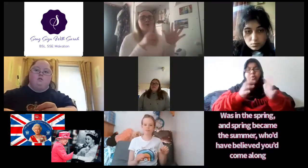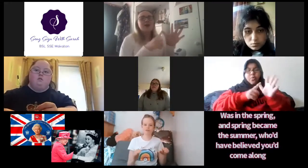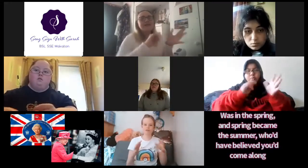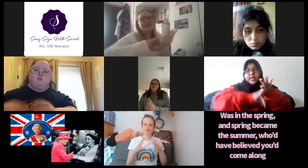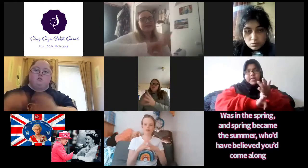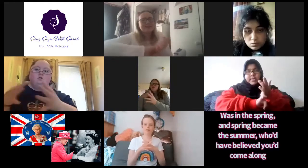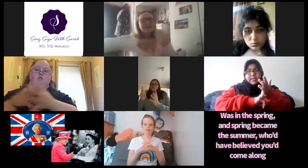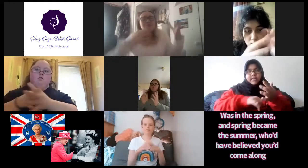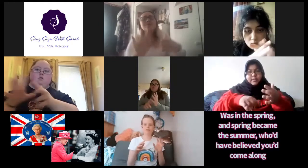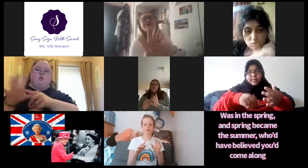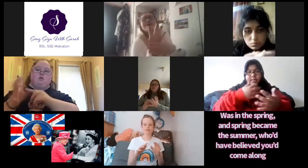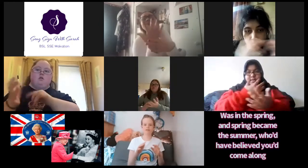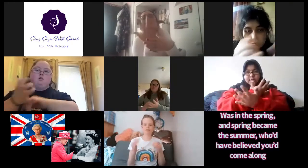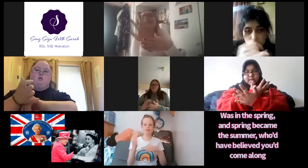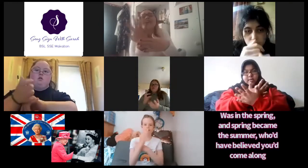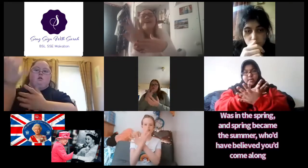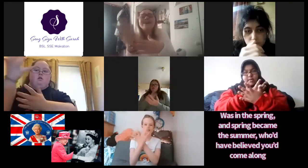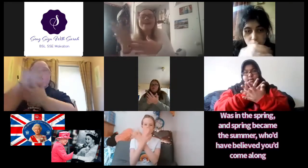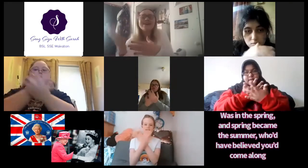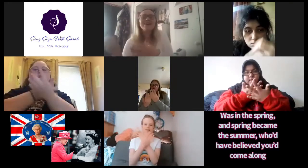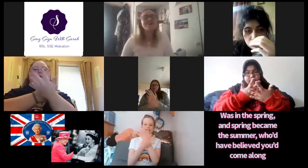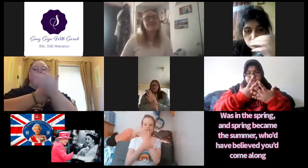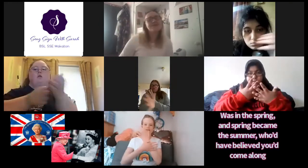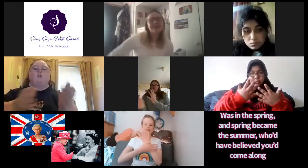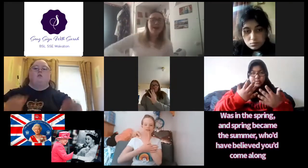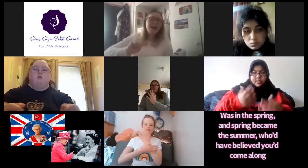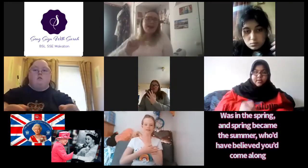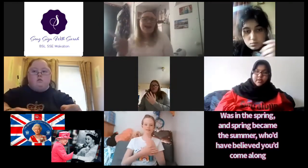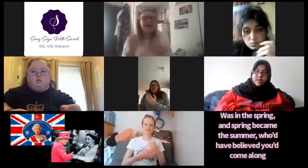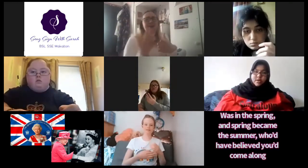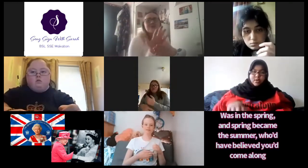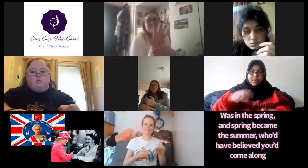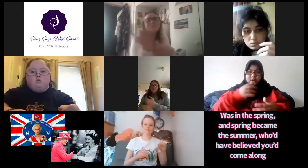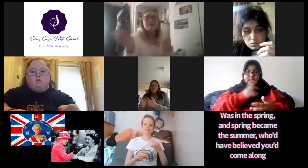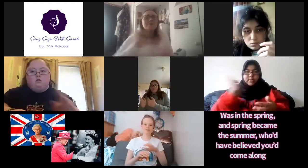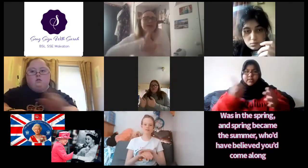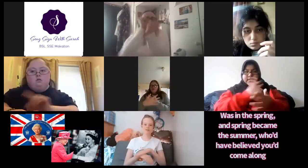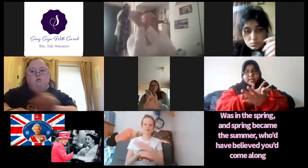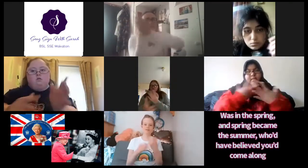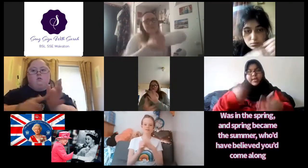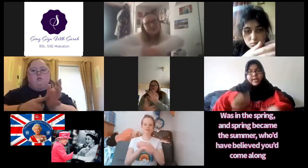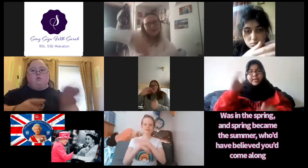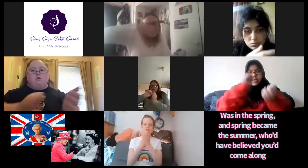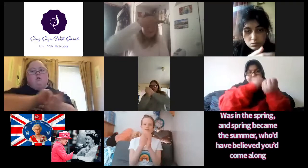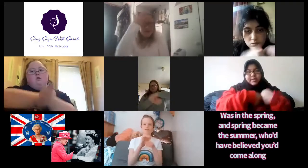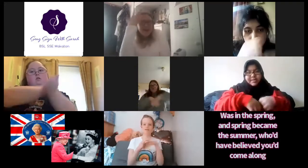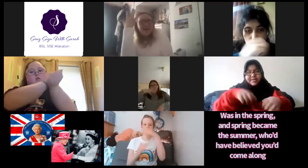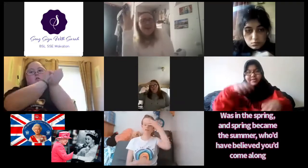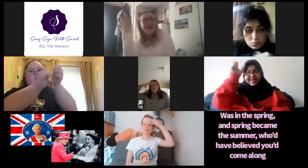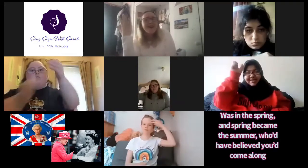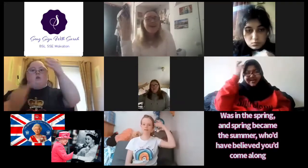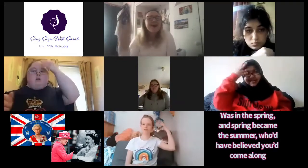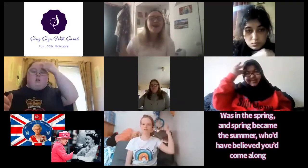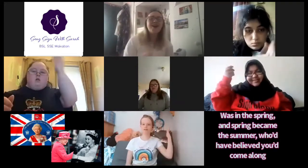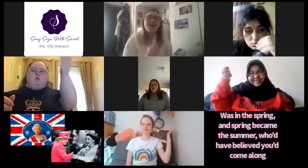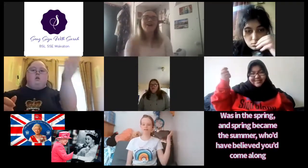Wasn't the spring And spring became the summer